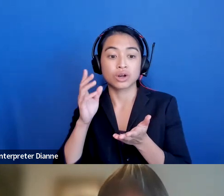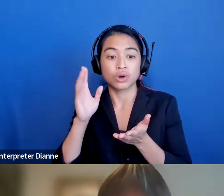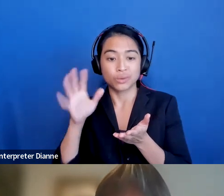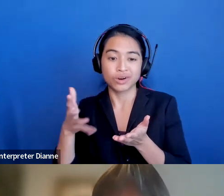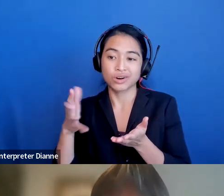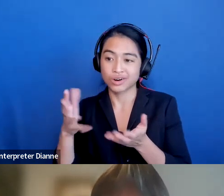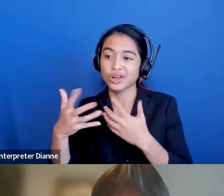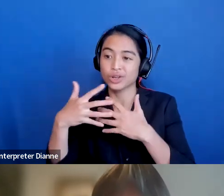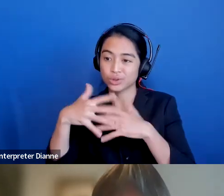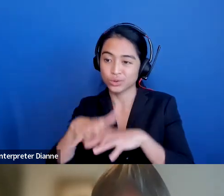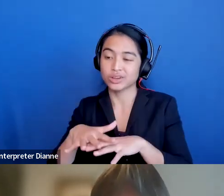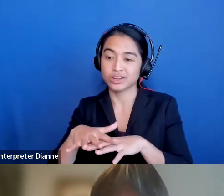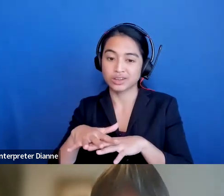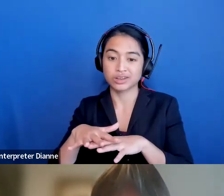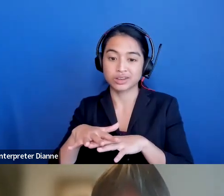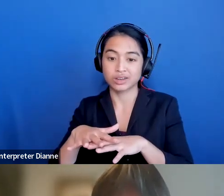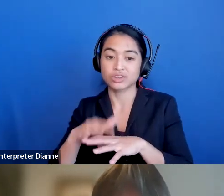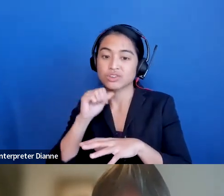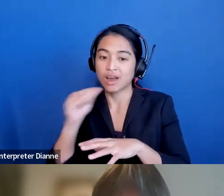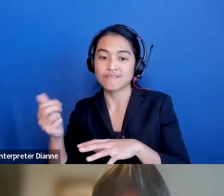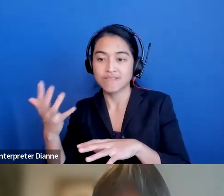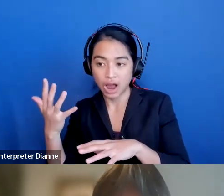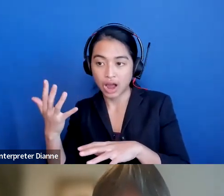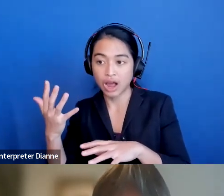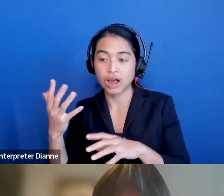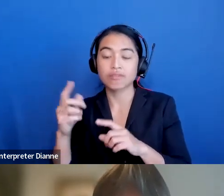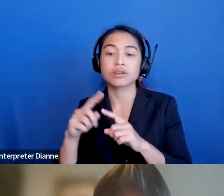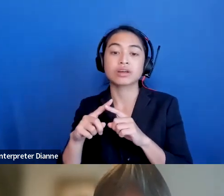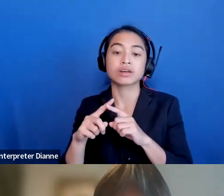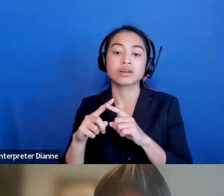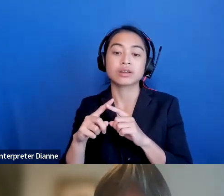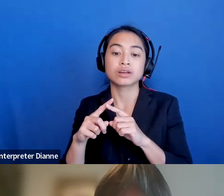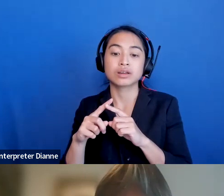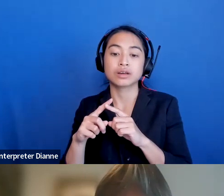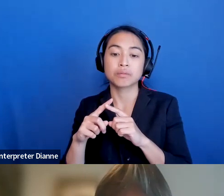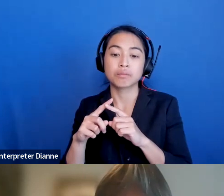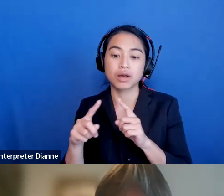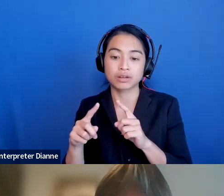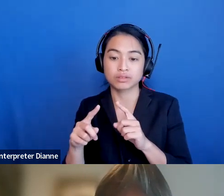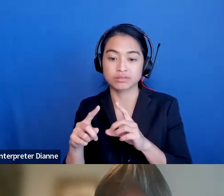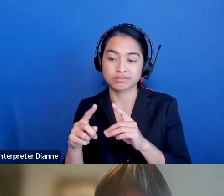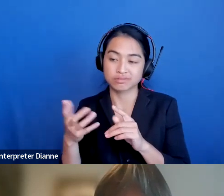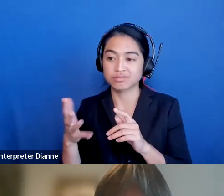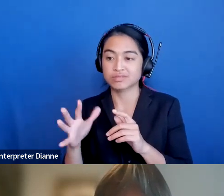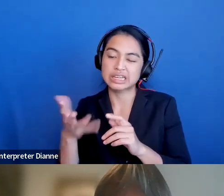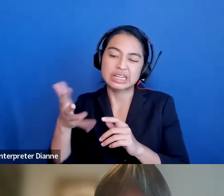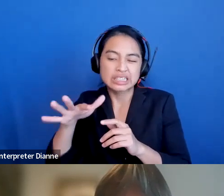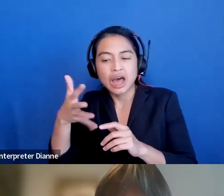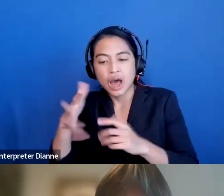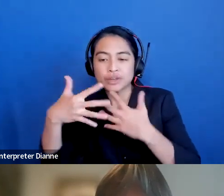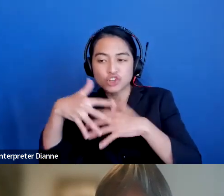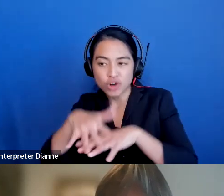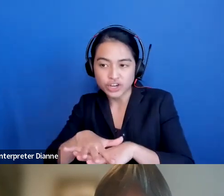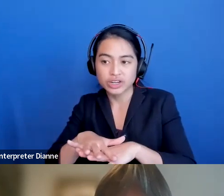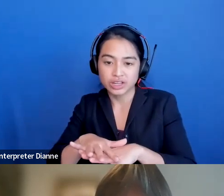And so they weren't at a 5, but basically at the fact that there was some integration, there was a